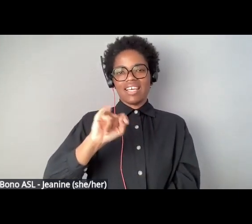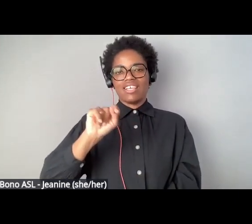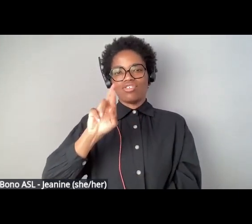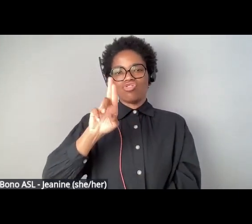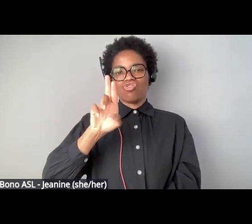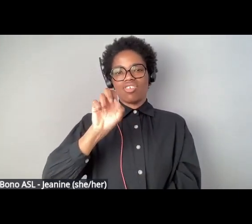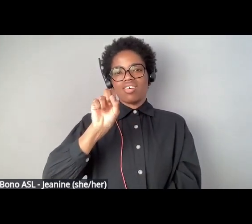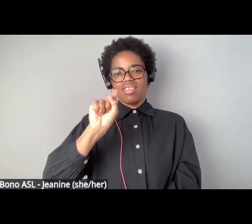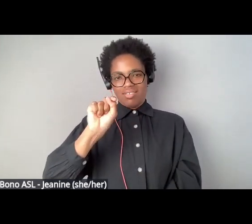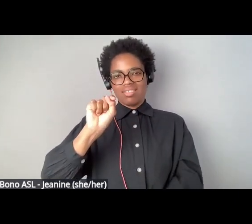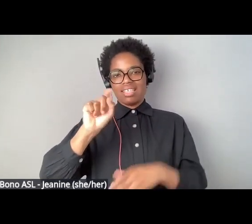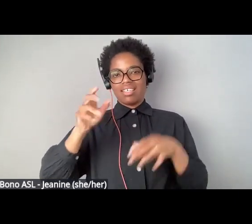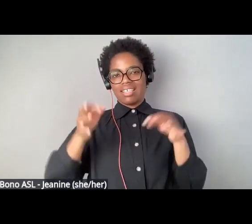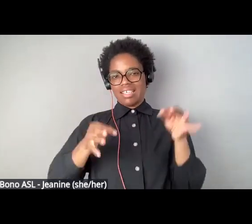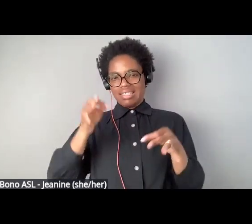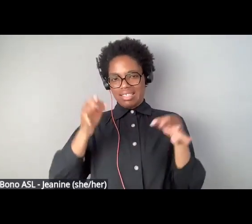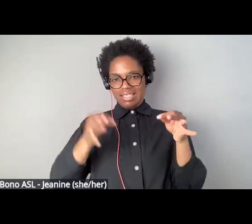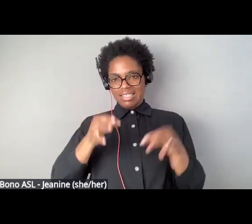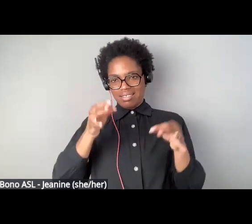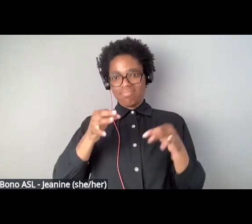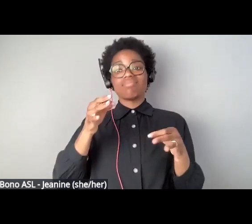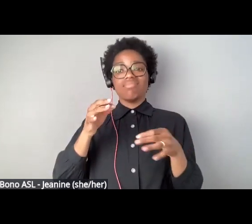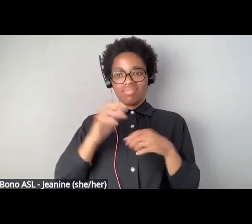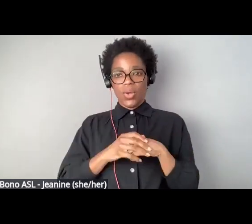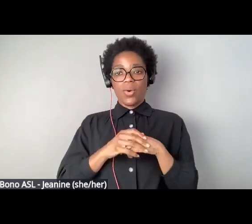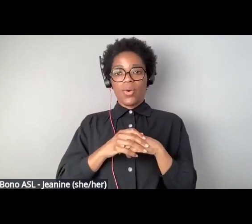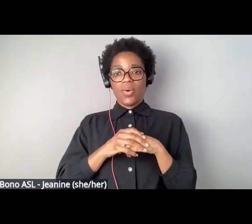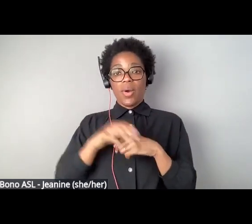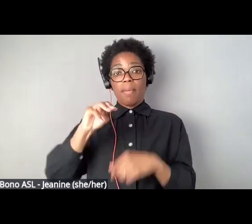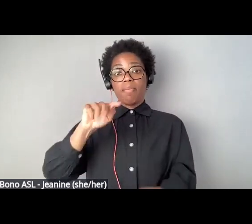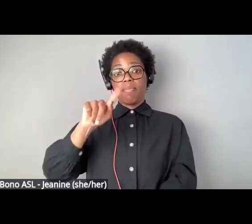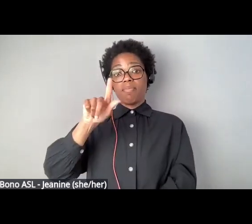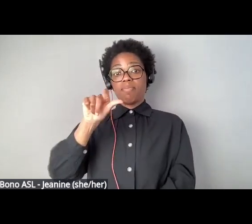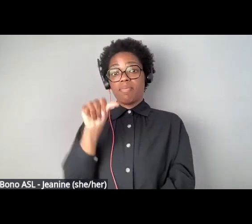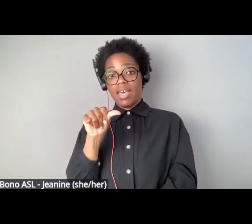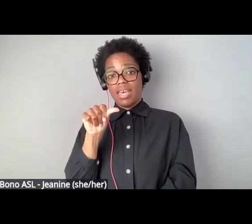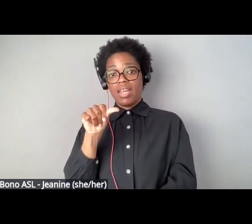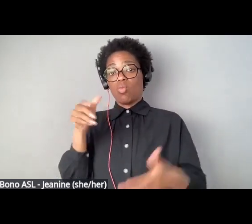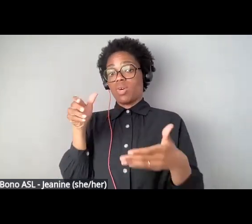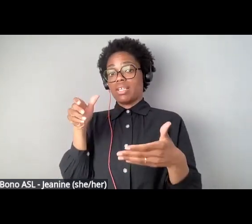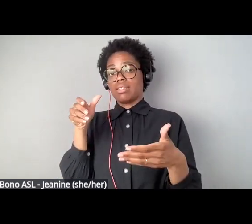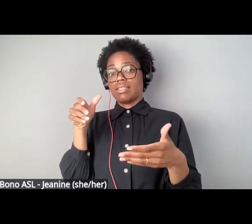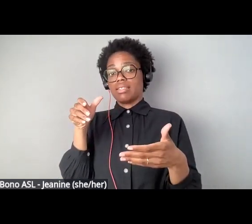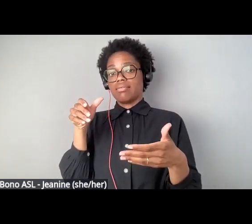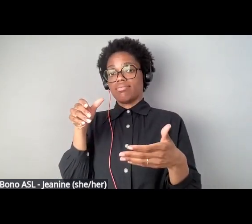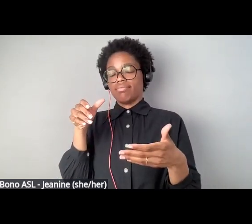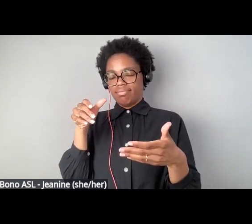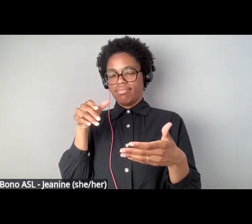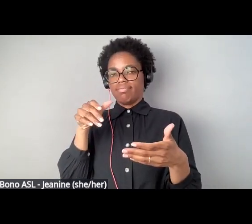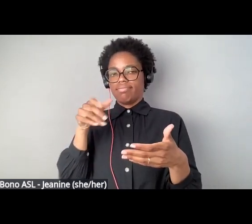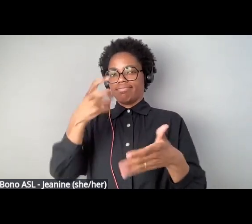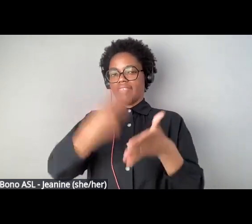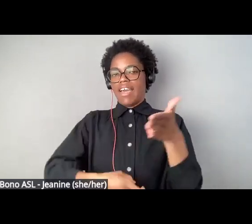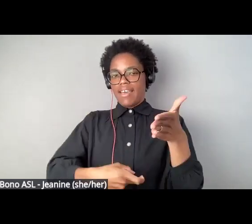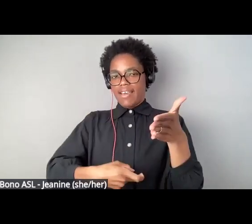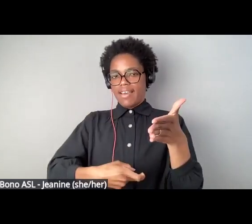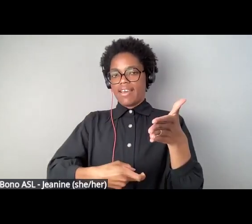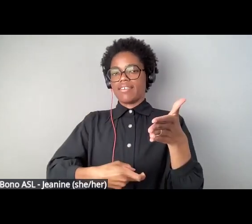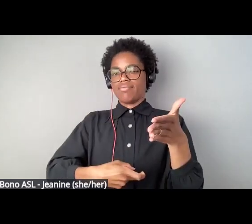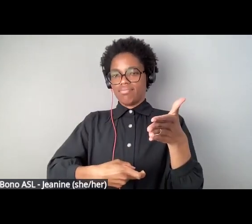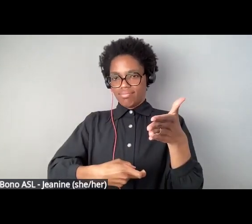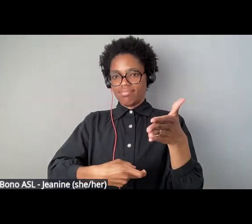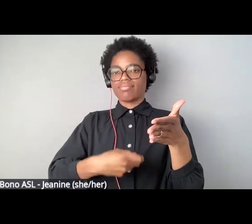of them selling your data for advertising. So not a huge fine, but it's something. And the EU